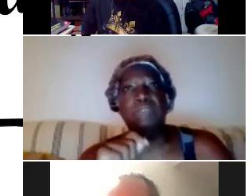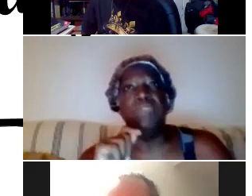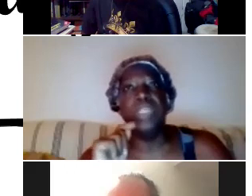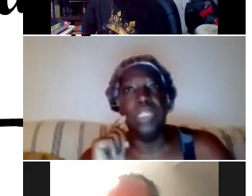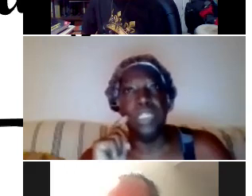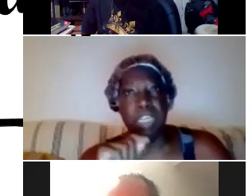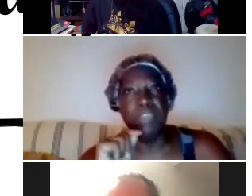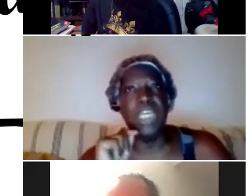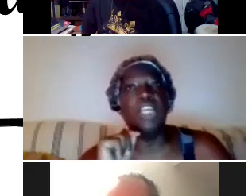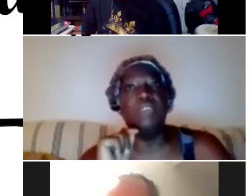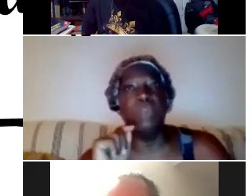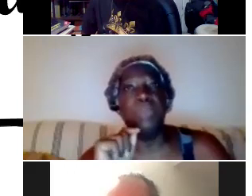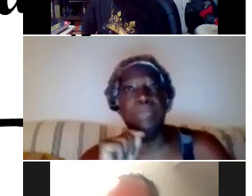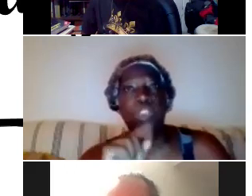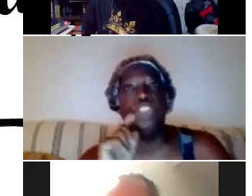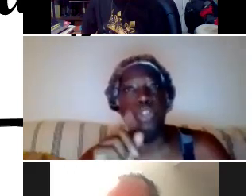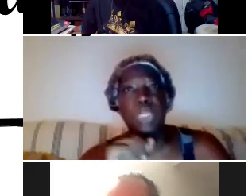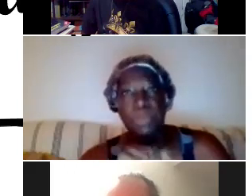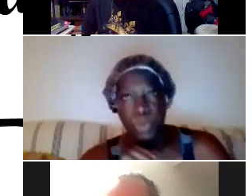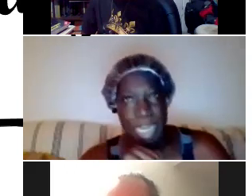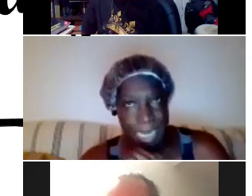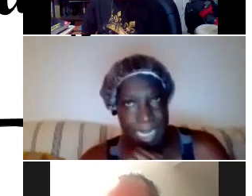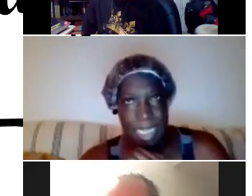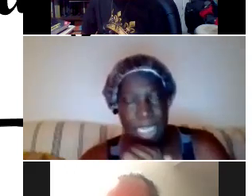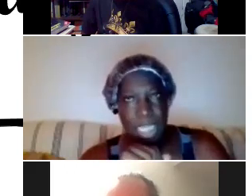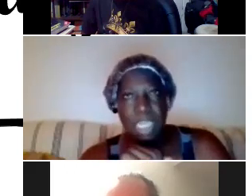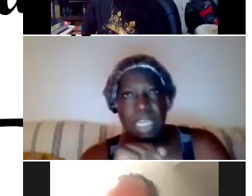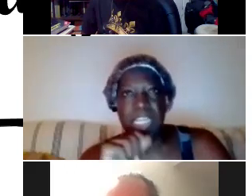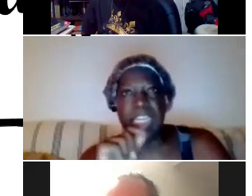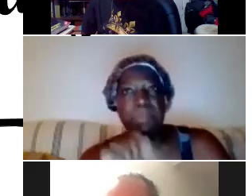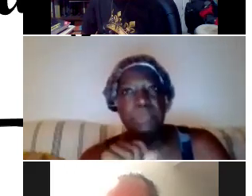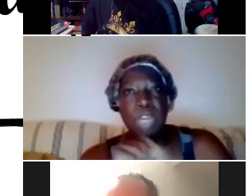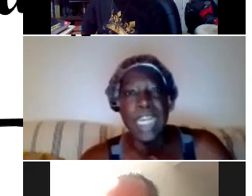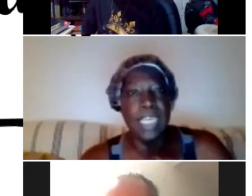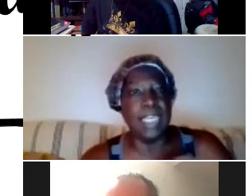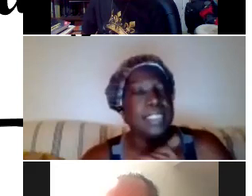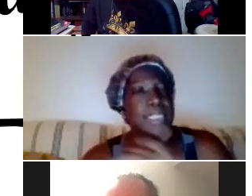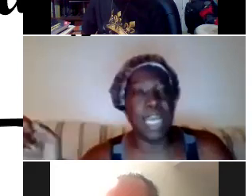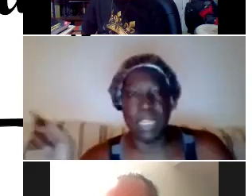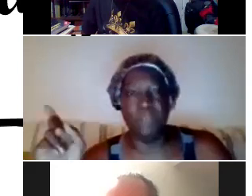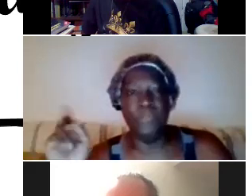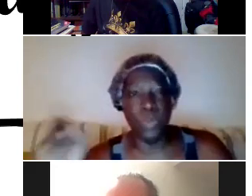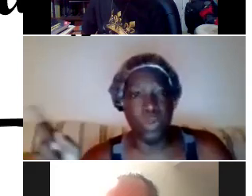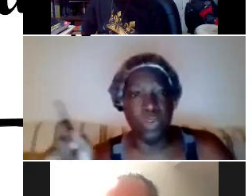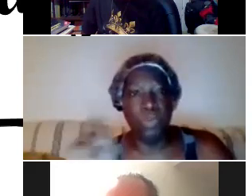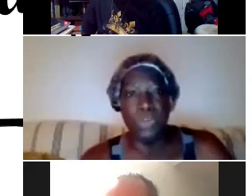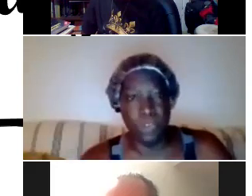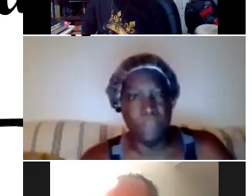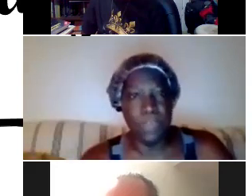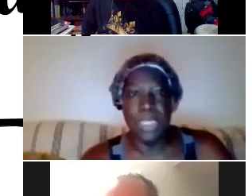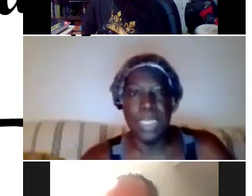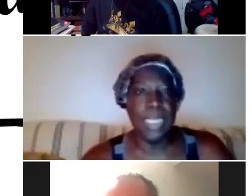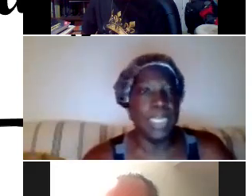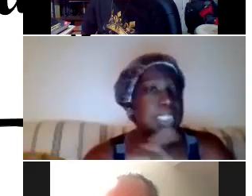lot of deaf and hard of hearing people do lip read. Lip reading is not